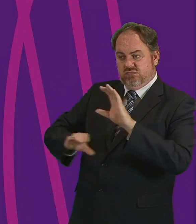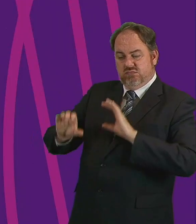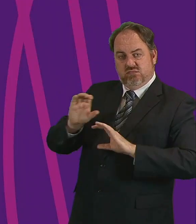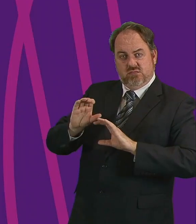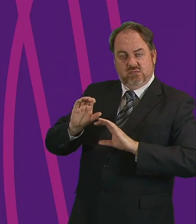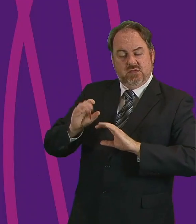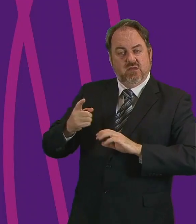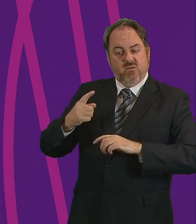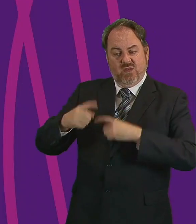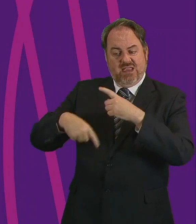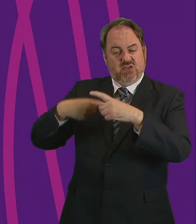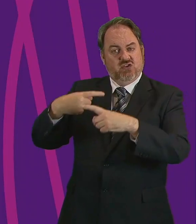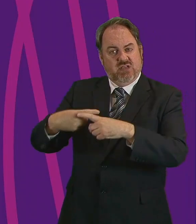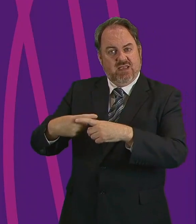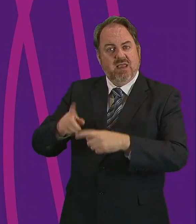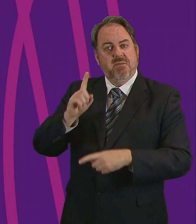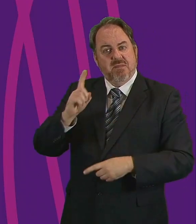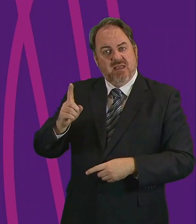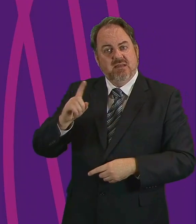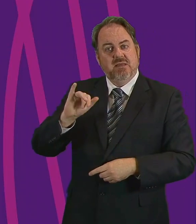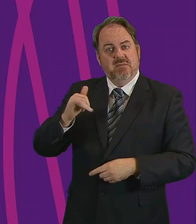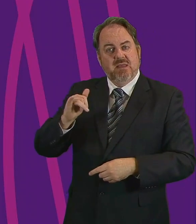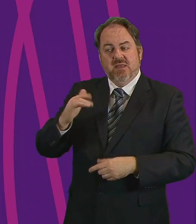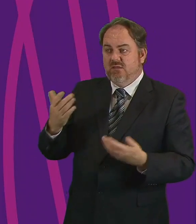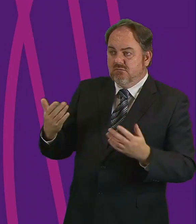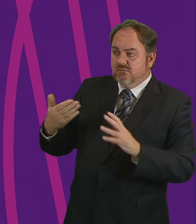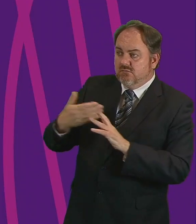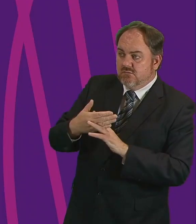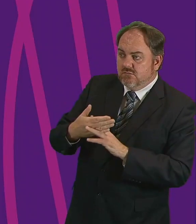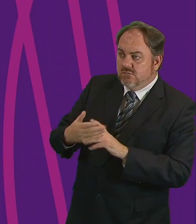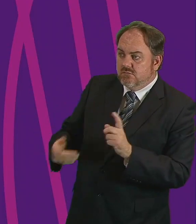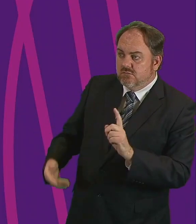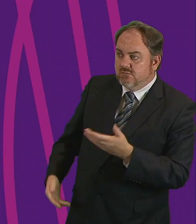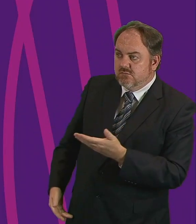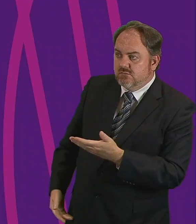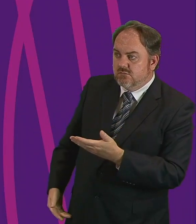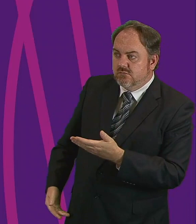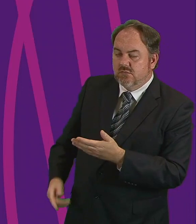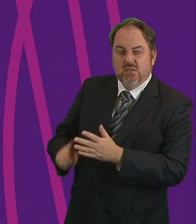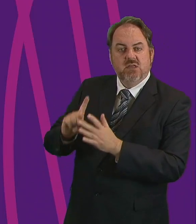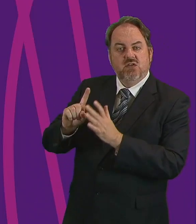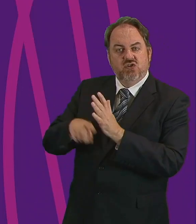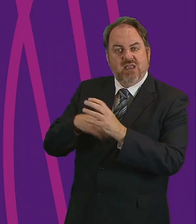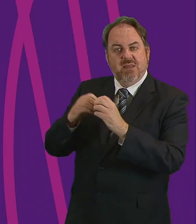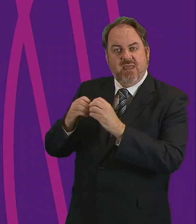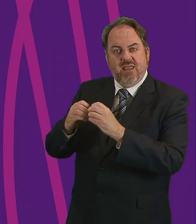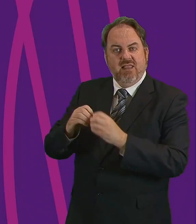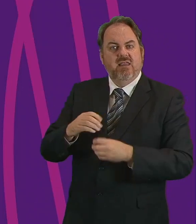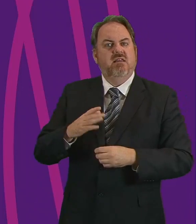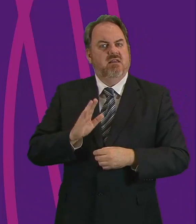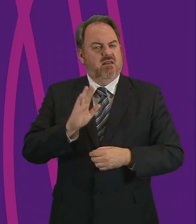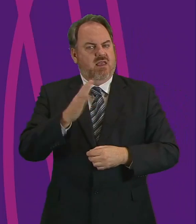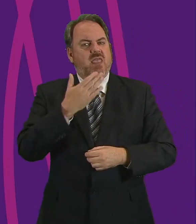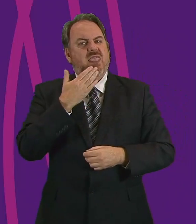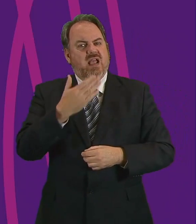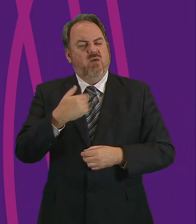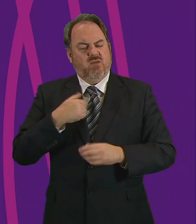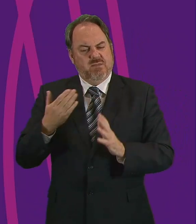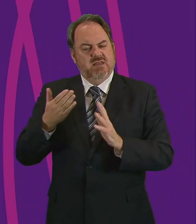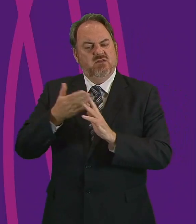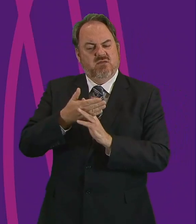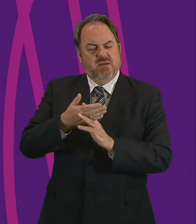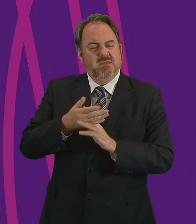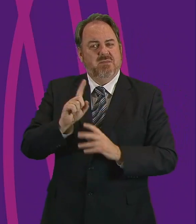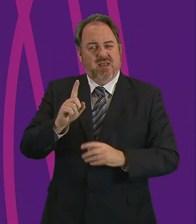immediate flexibility that could be introduced. And I give way. Jackie Bailey. Grateful for Patrick Harvey taking the intervention, but I confirmed